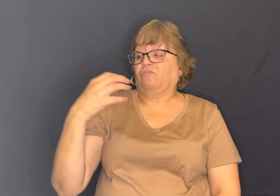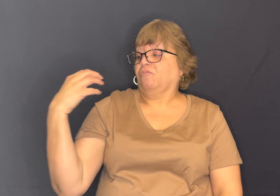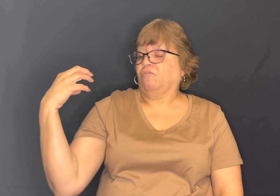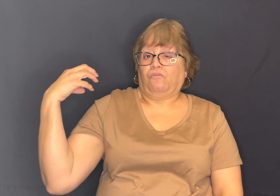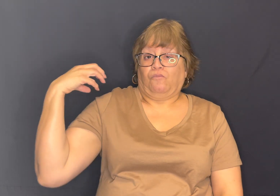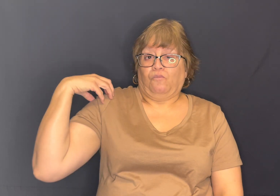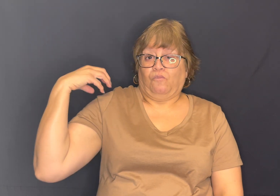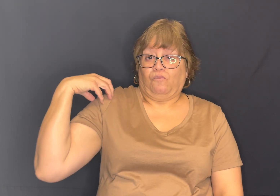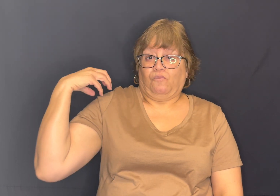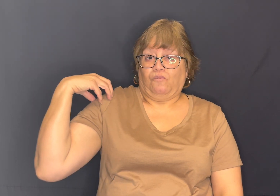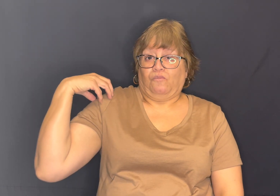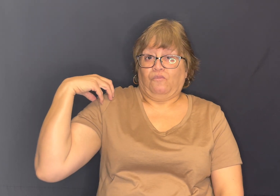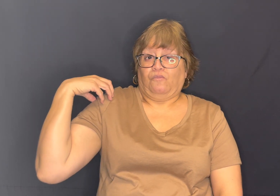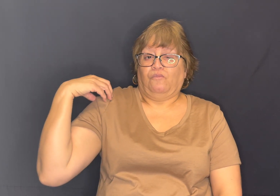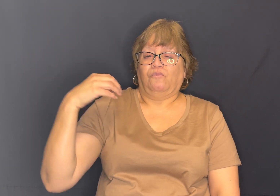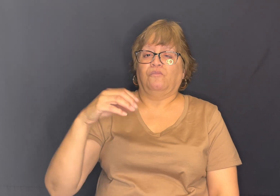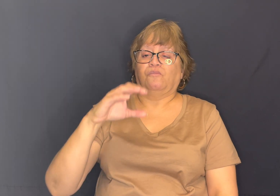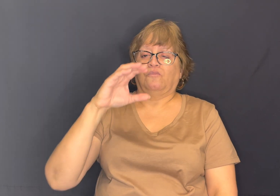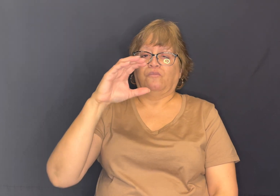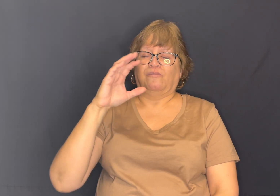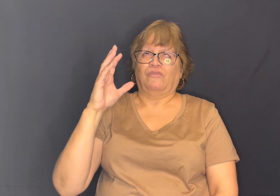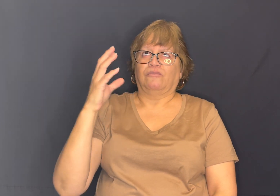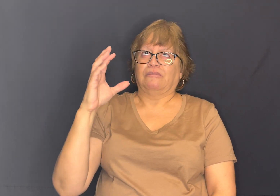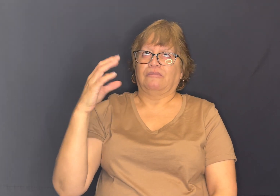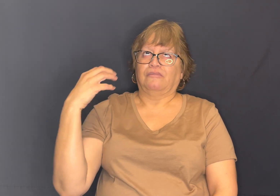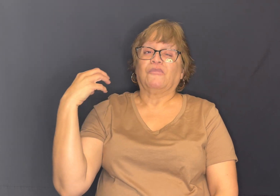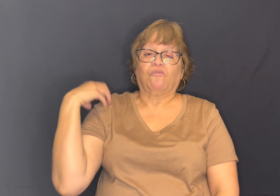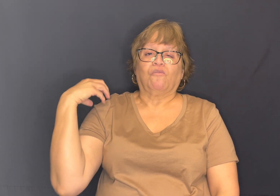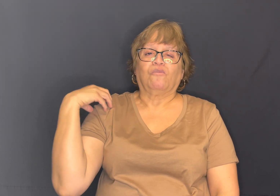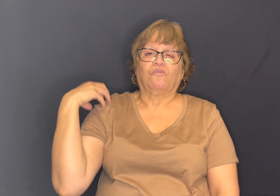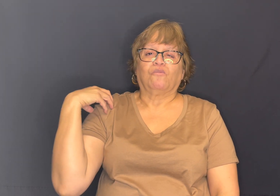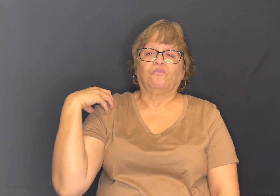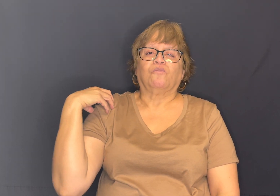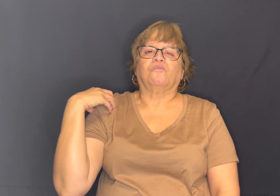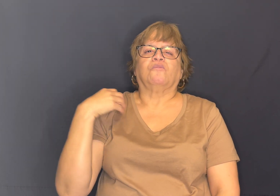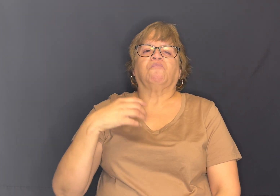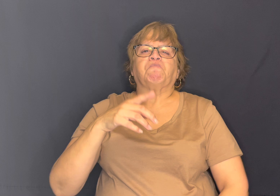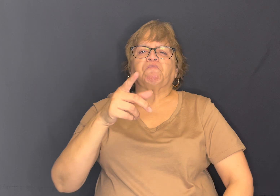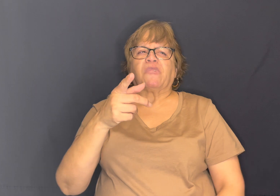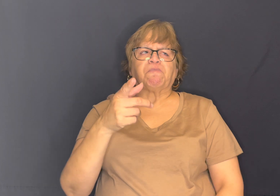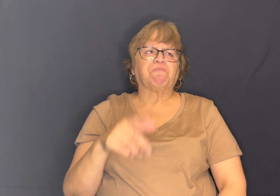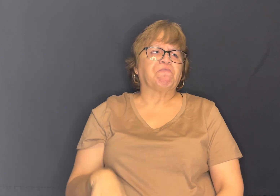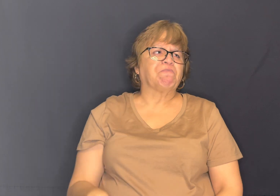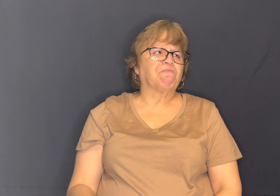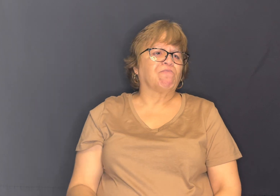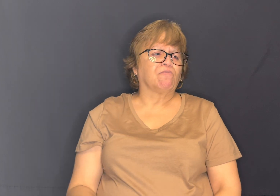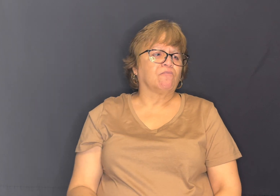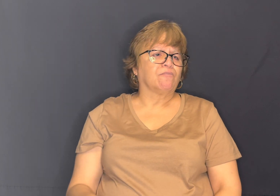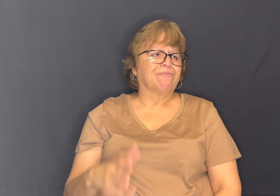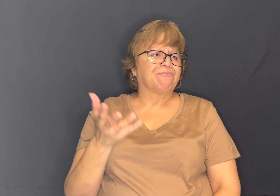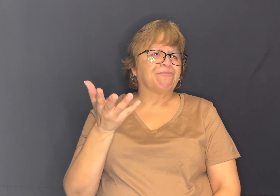culture. All right, here's a sign for coach. Coach on the shoulder.